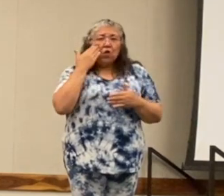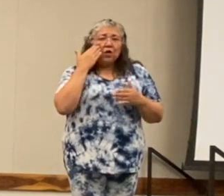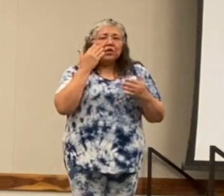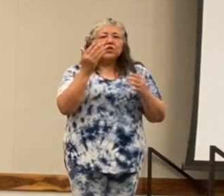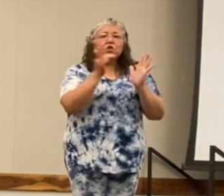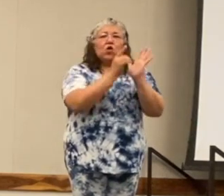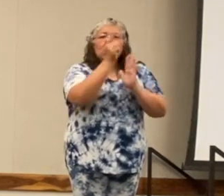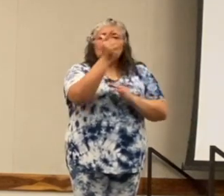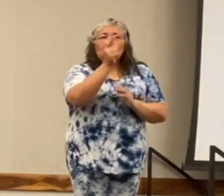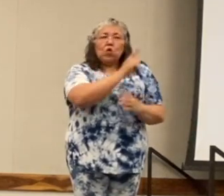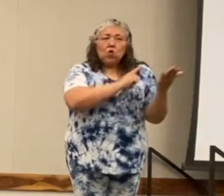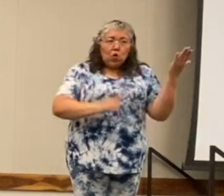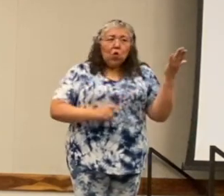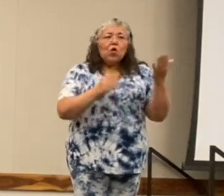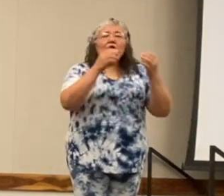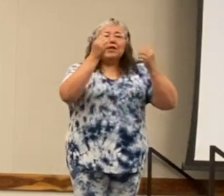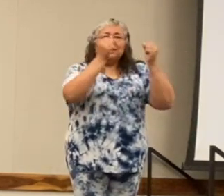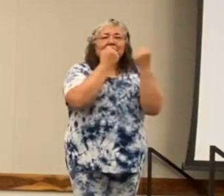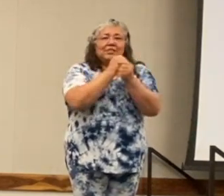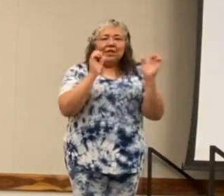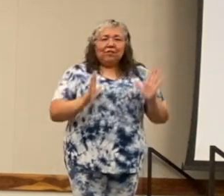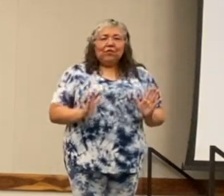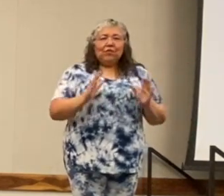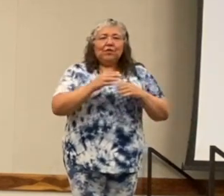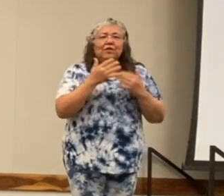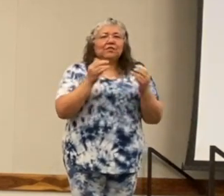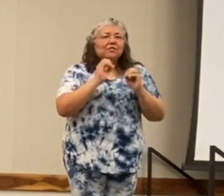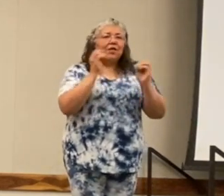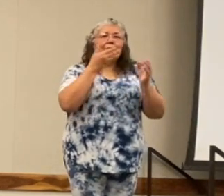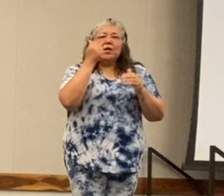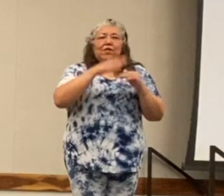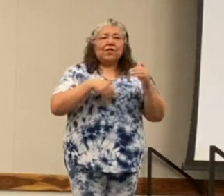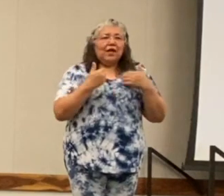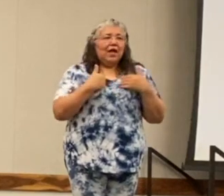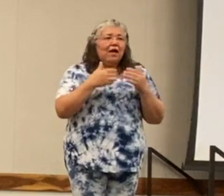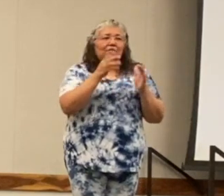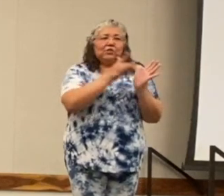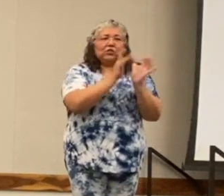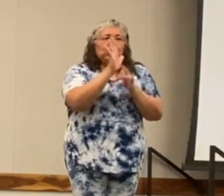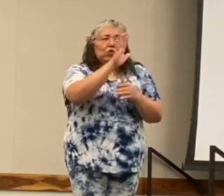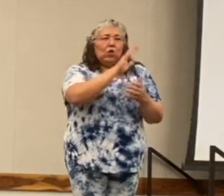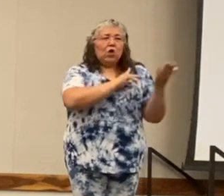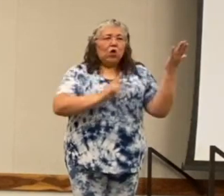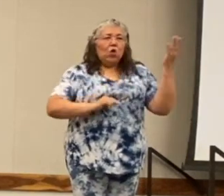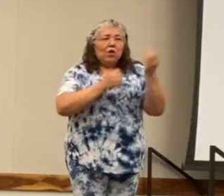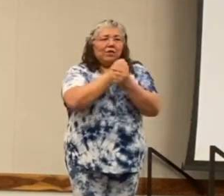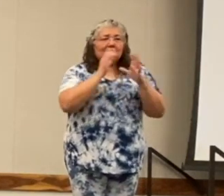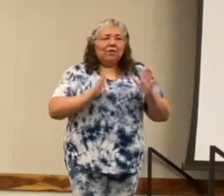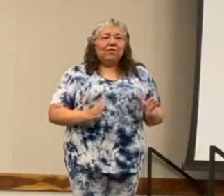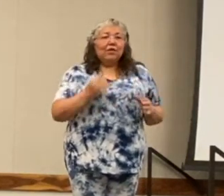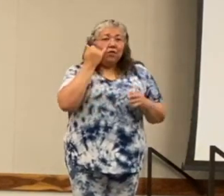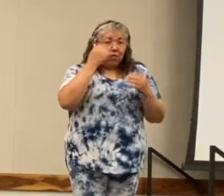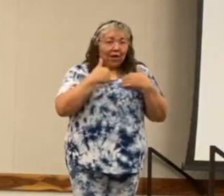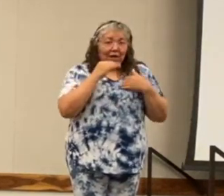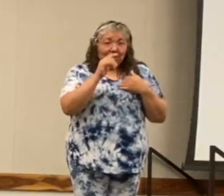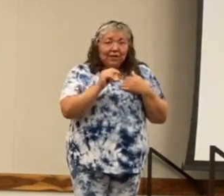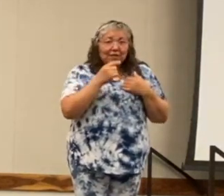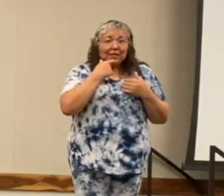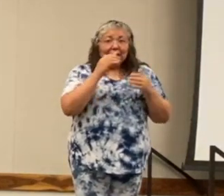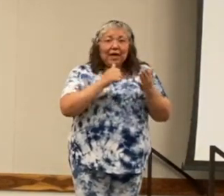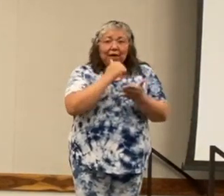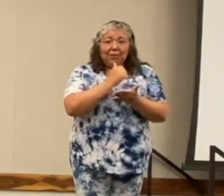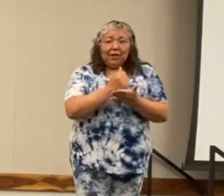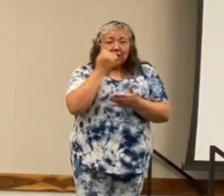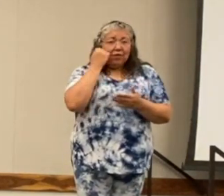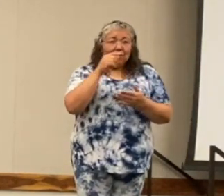Savior. There's nothing better than having Jesus as your Lord and Savior. So Acts chapter 8, if you got it, say amen. Amen. If you need a minute, say,